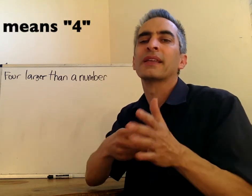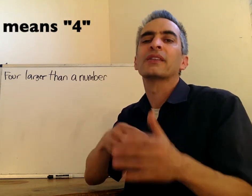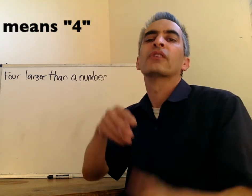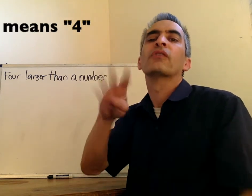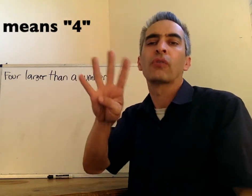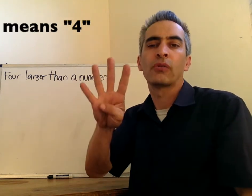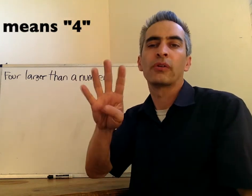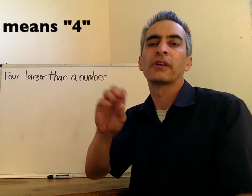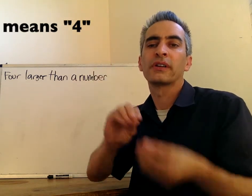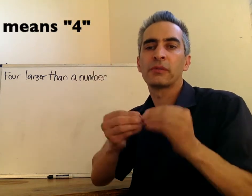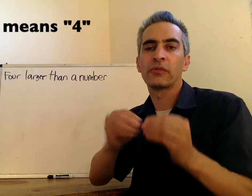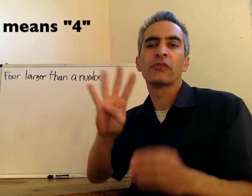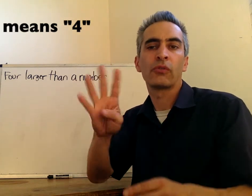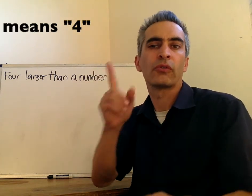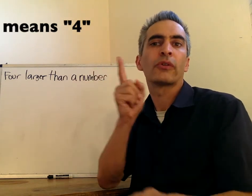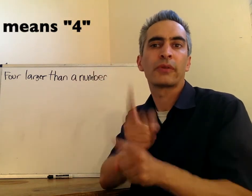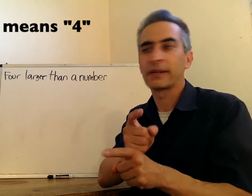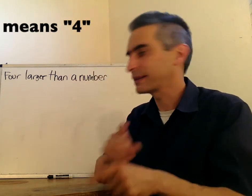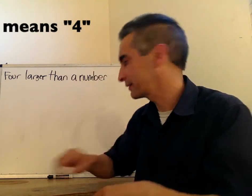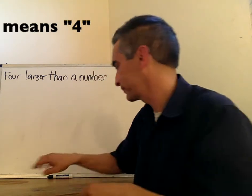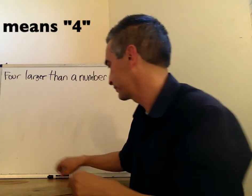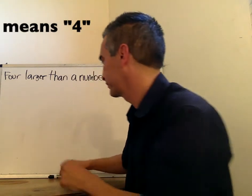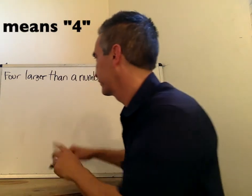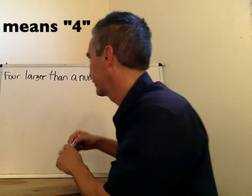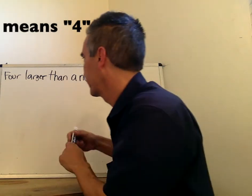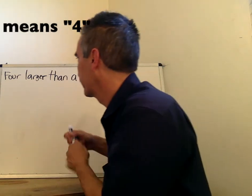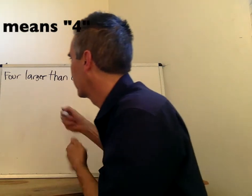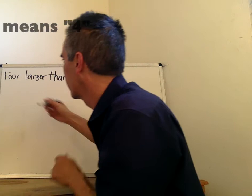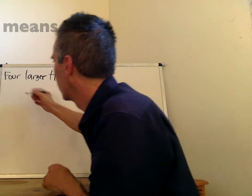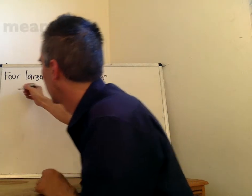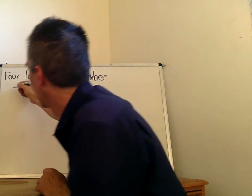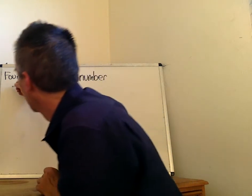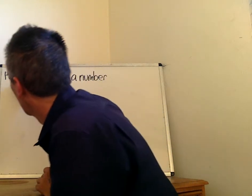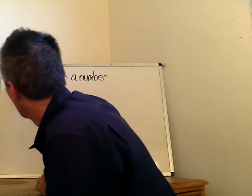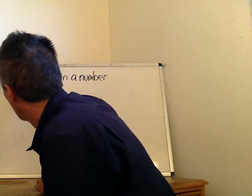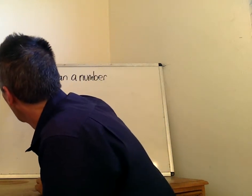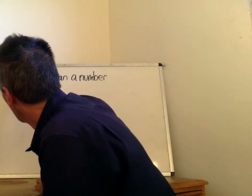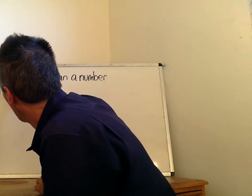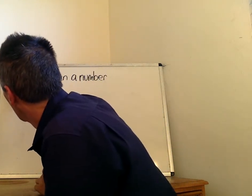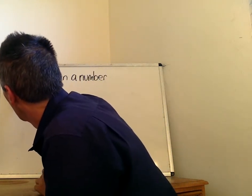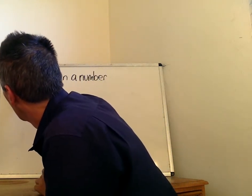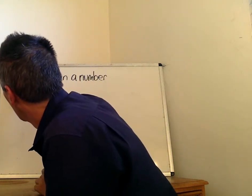This word means four. The number four. Right. We're to